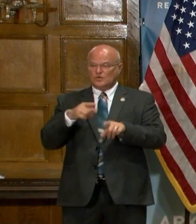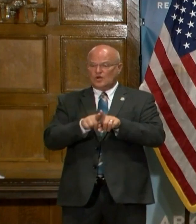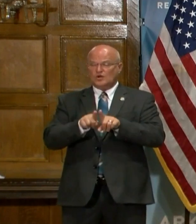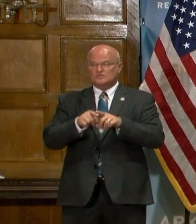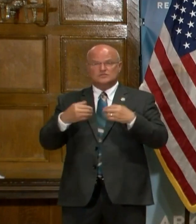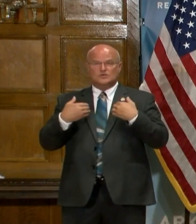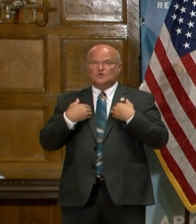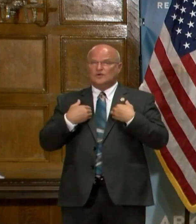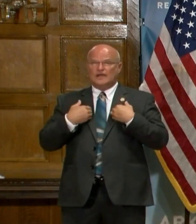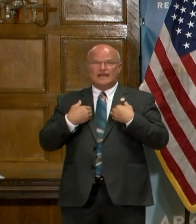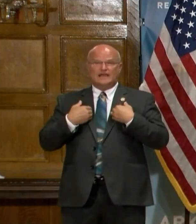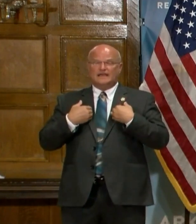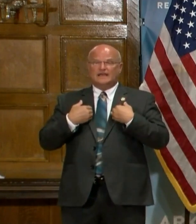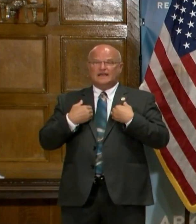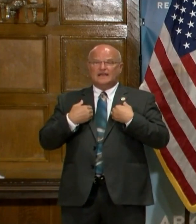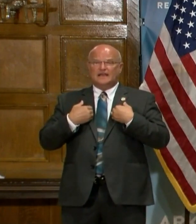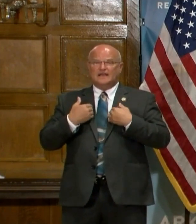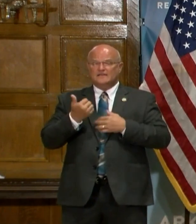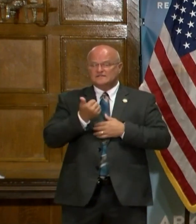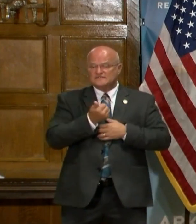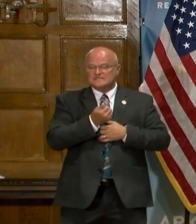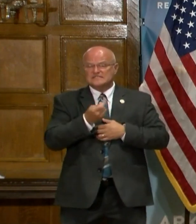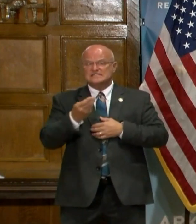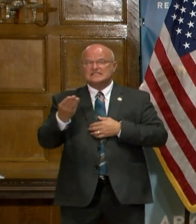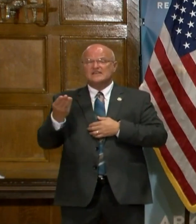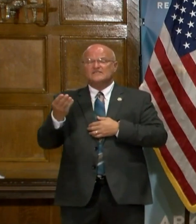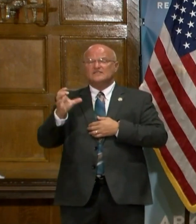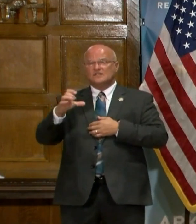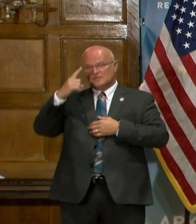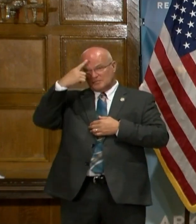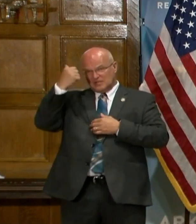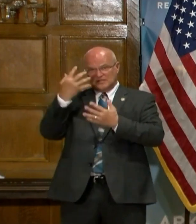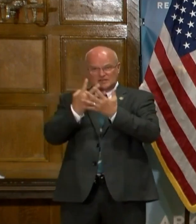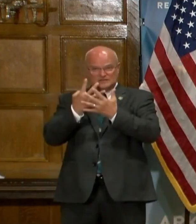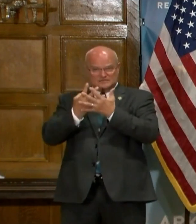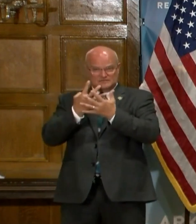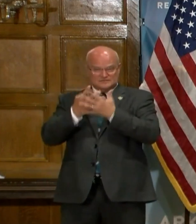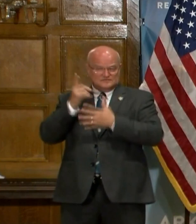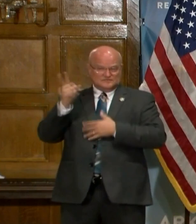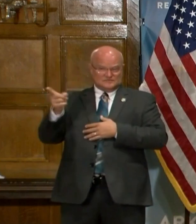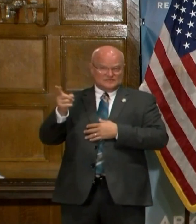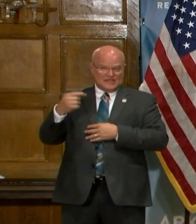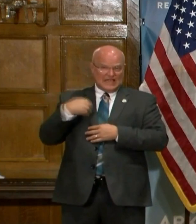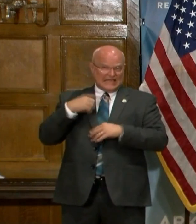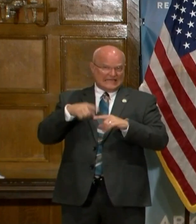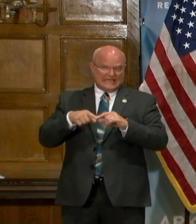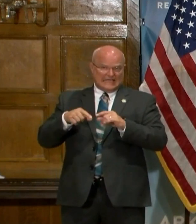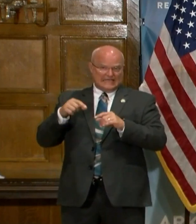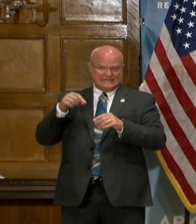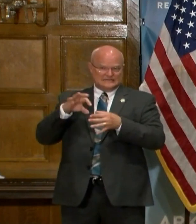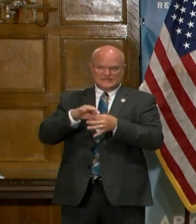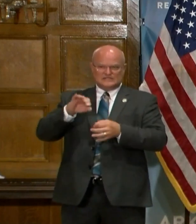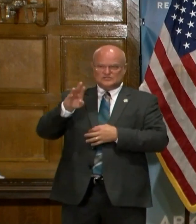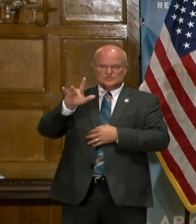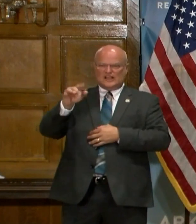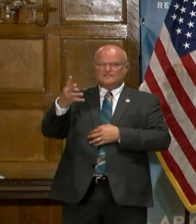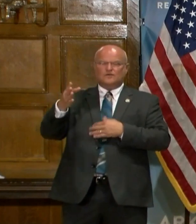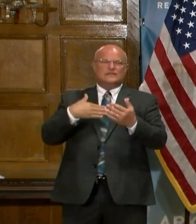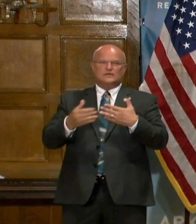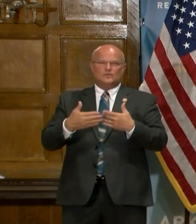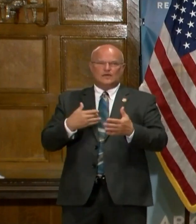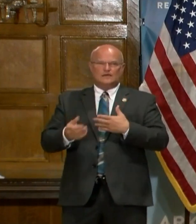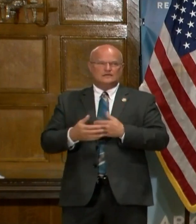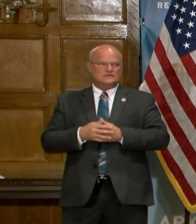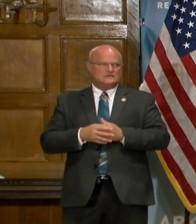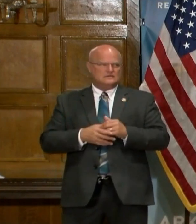also have several hundred of those were due to the correctional facility, which I can't relate to July 4th in any way. Do